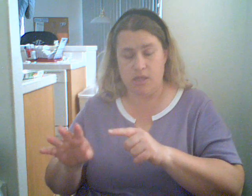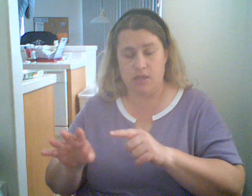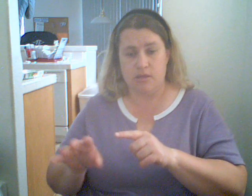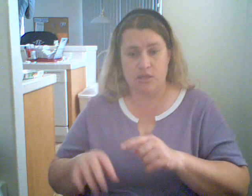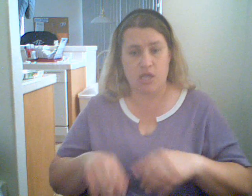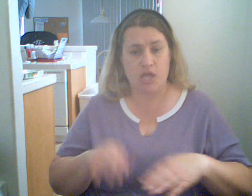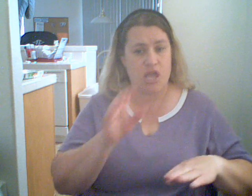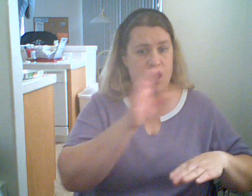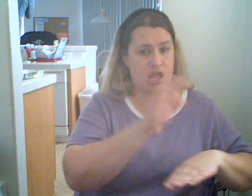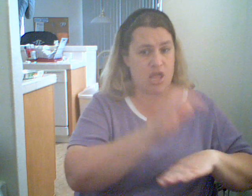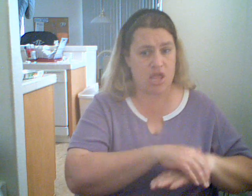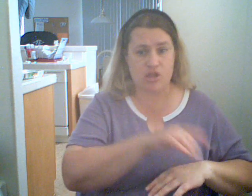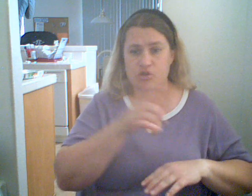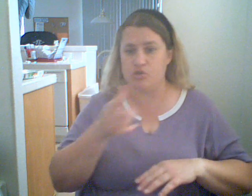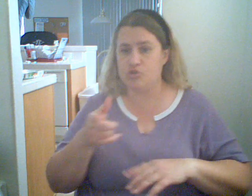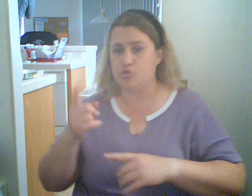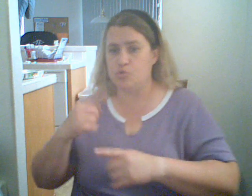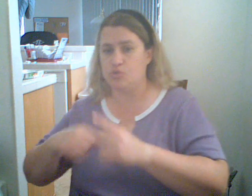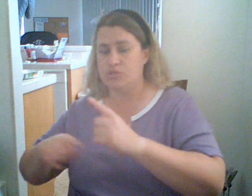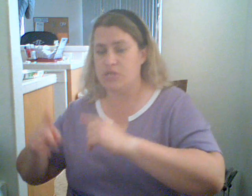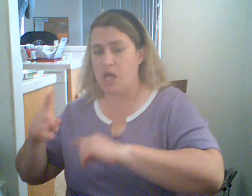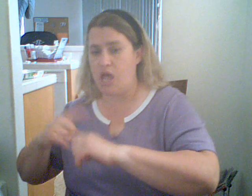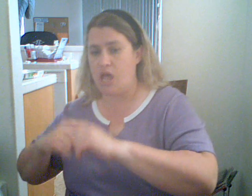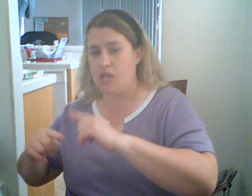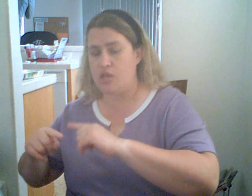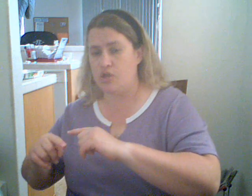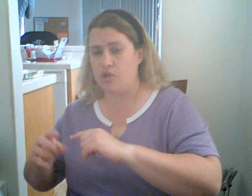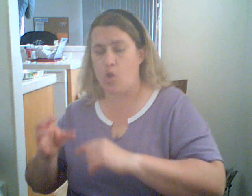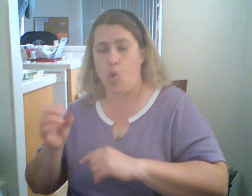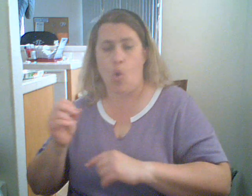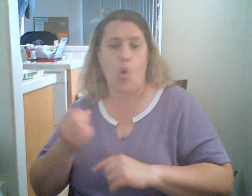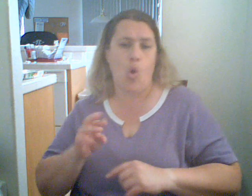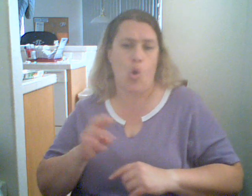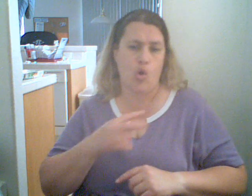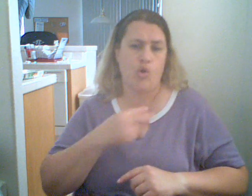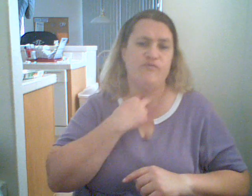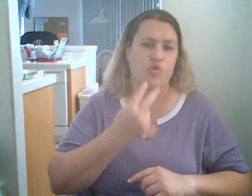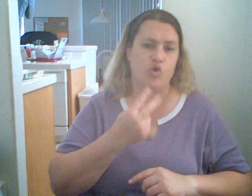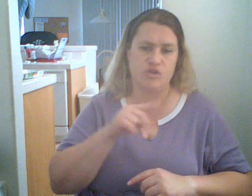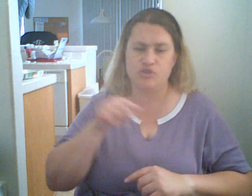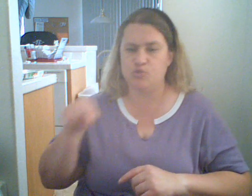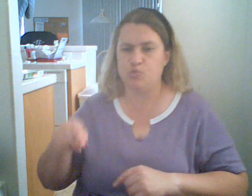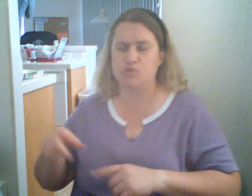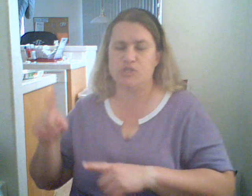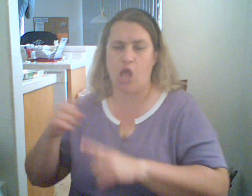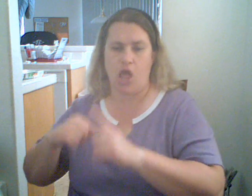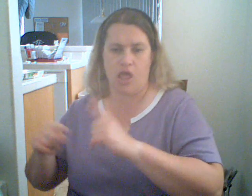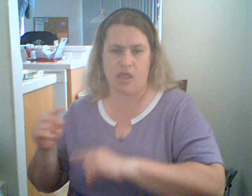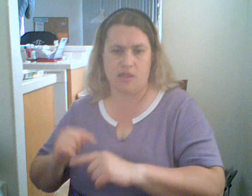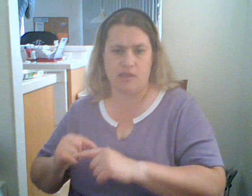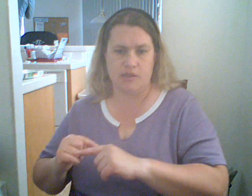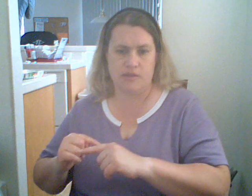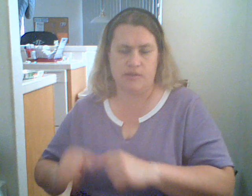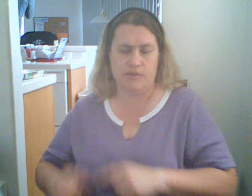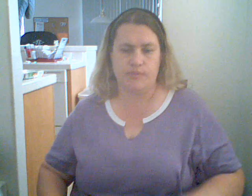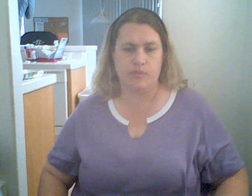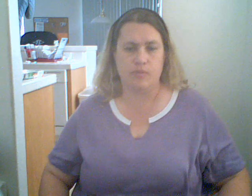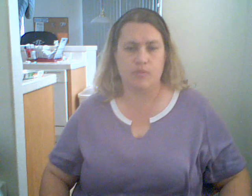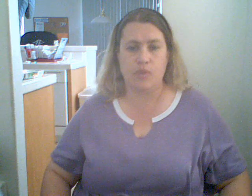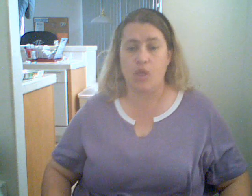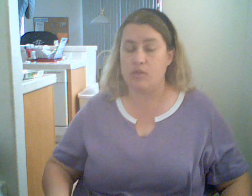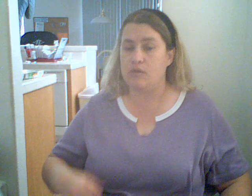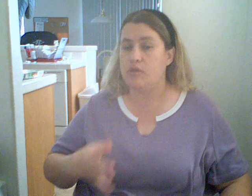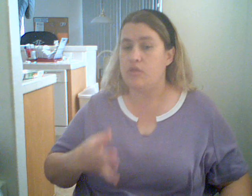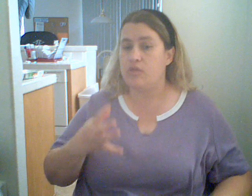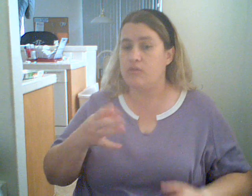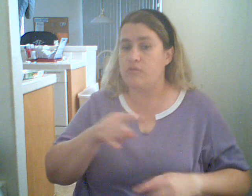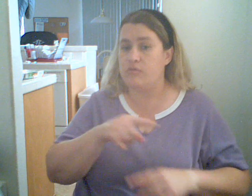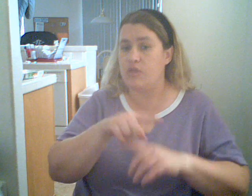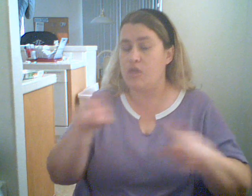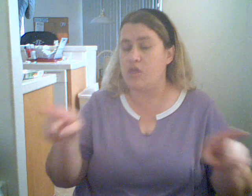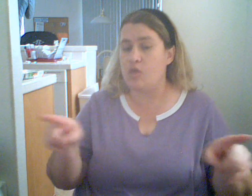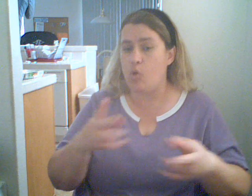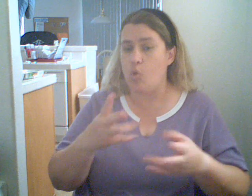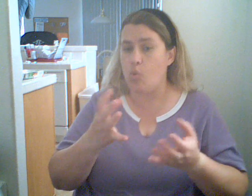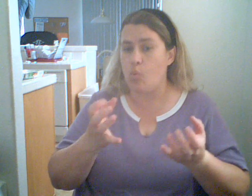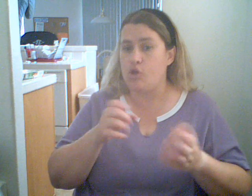language essentially, or voice to sign, and they want to see that you understand how to